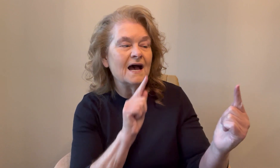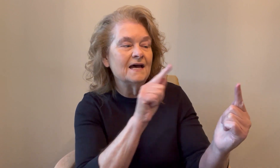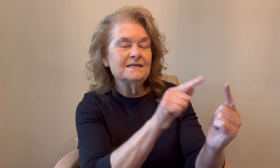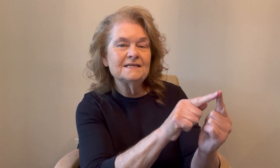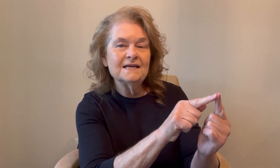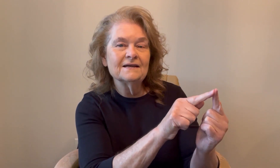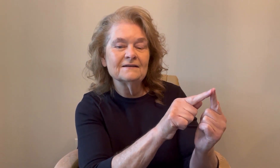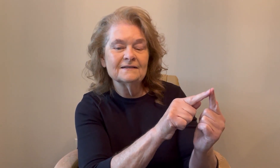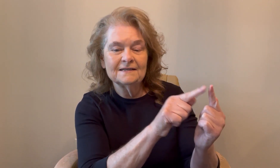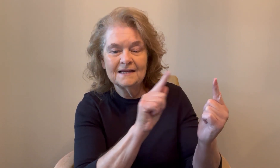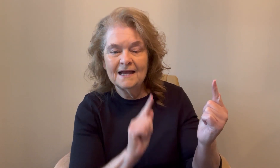until.